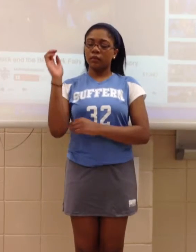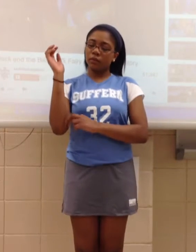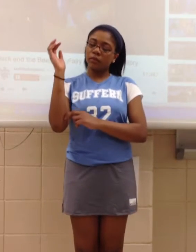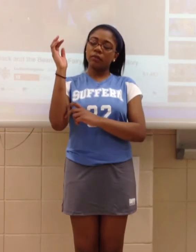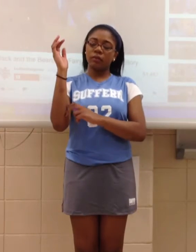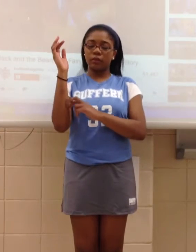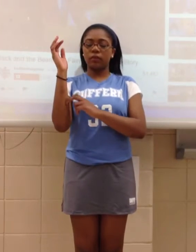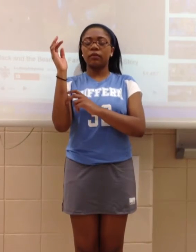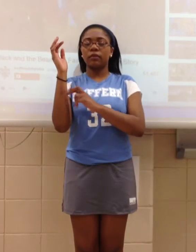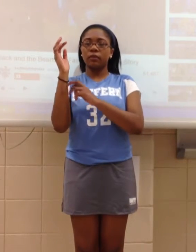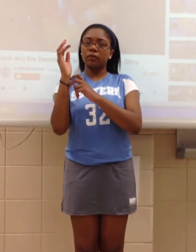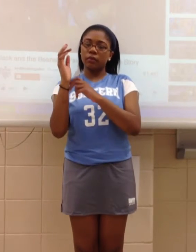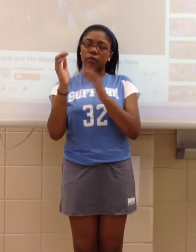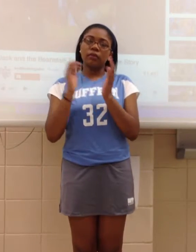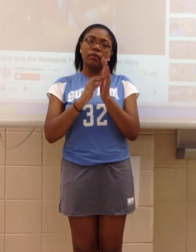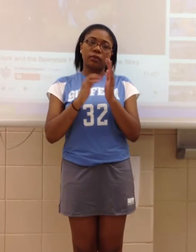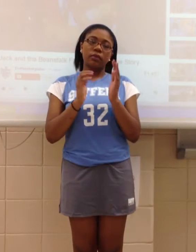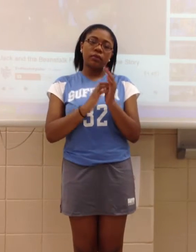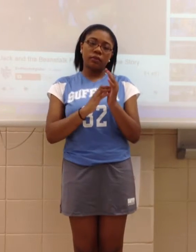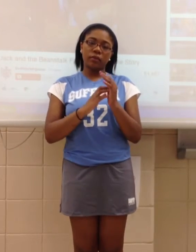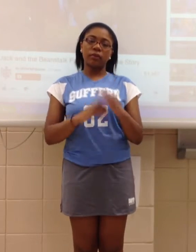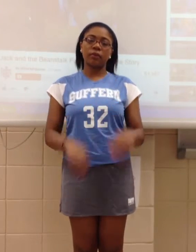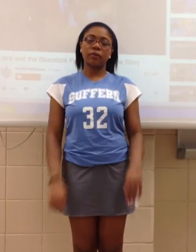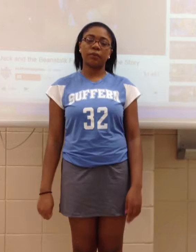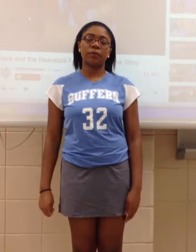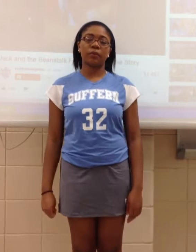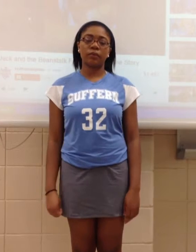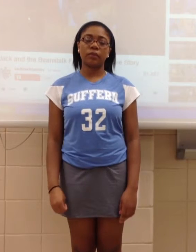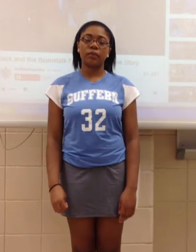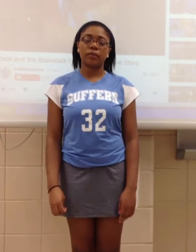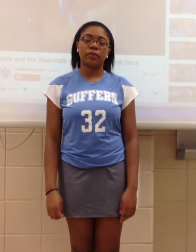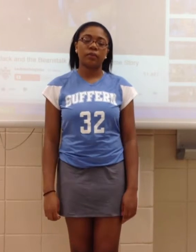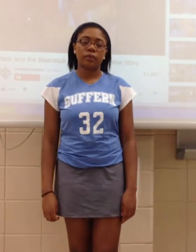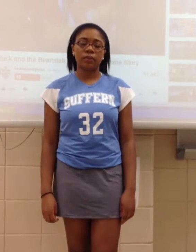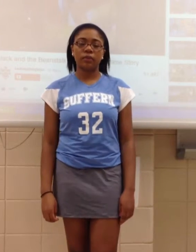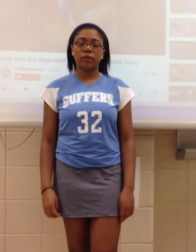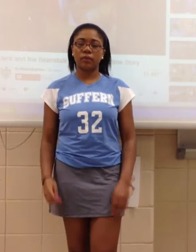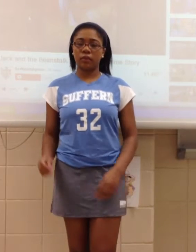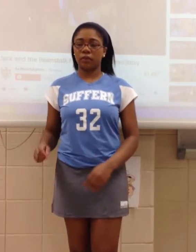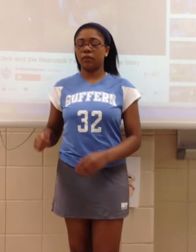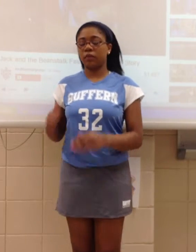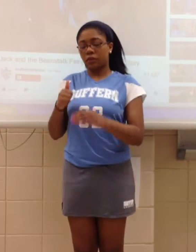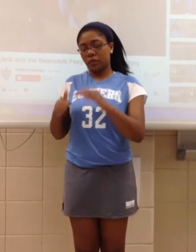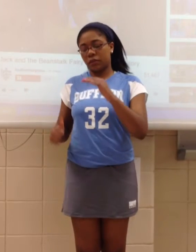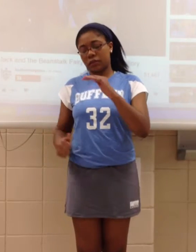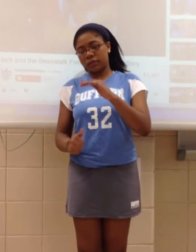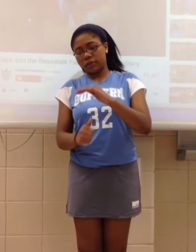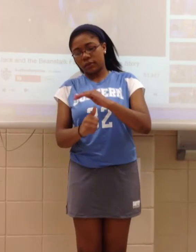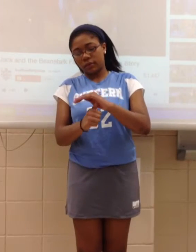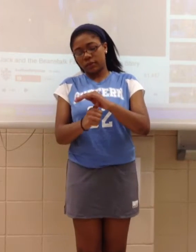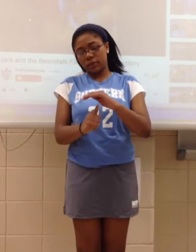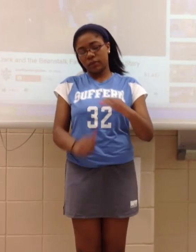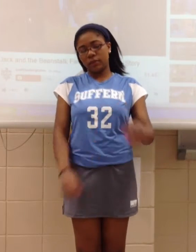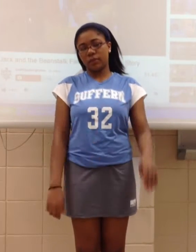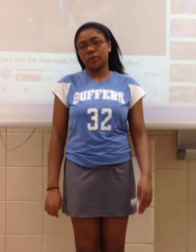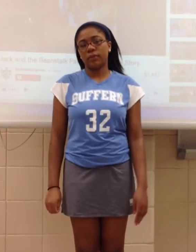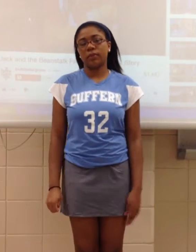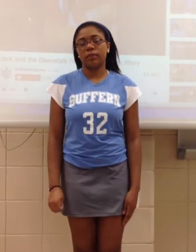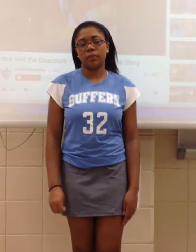beanstalk once more and tiptoed into the giant's castle. He ran into the kitchen and hid behind a giant broom.